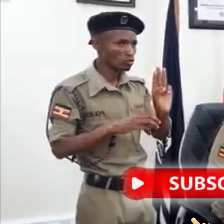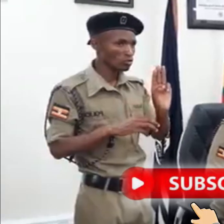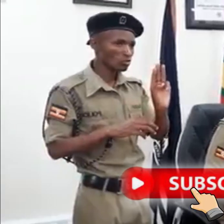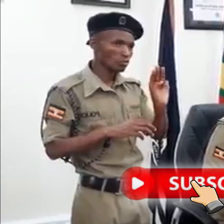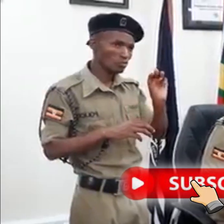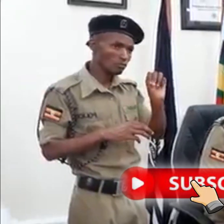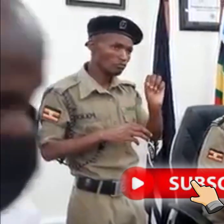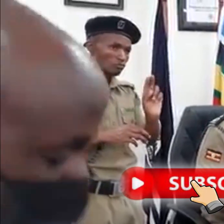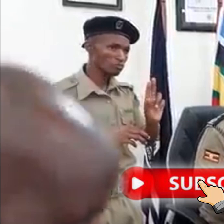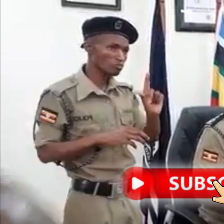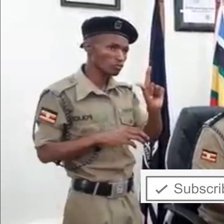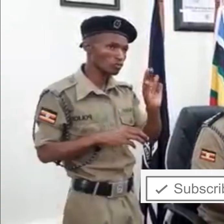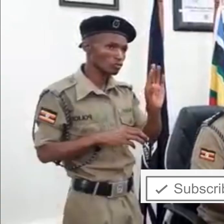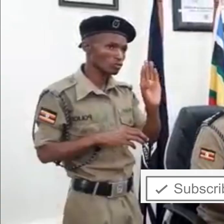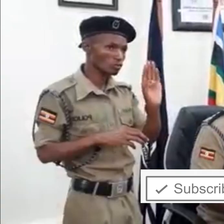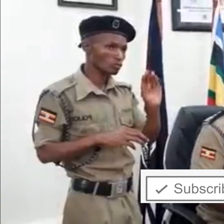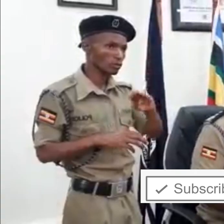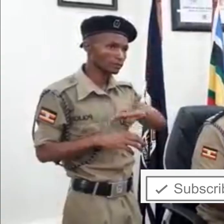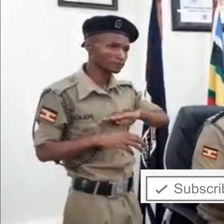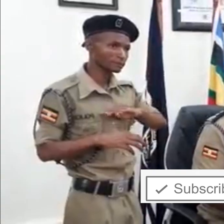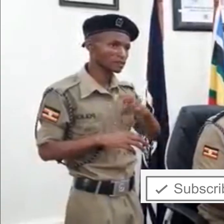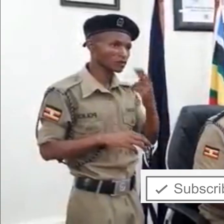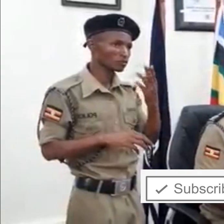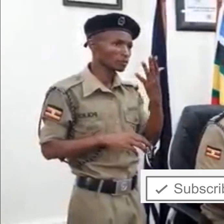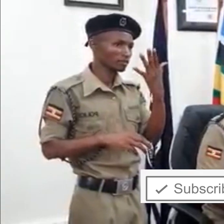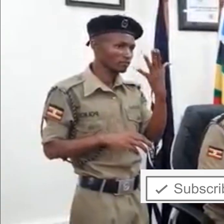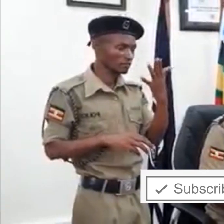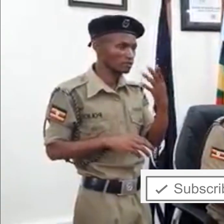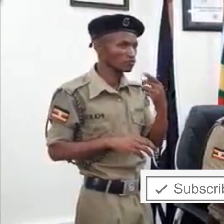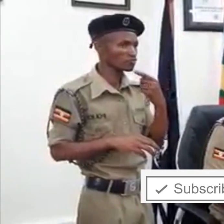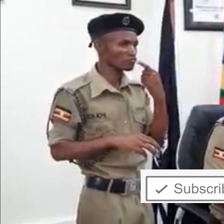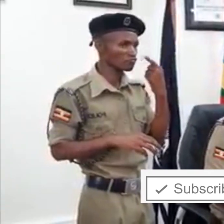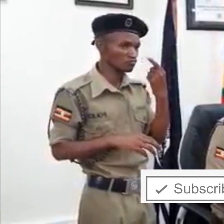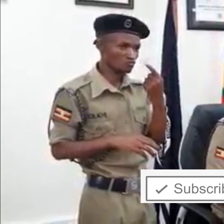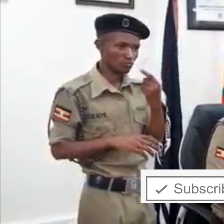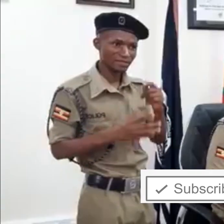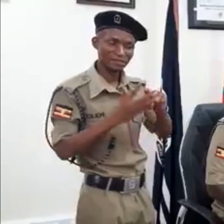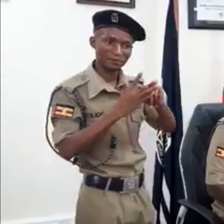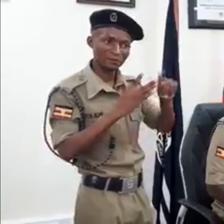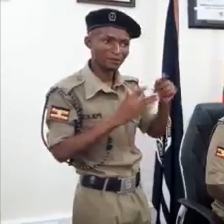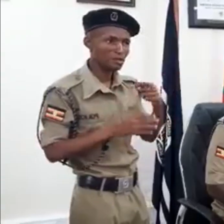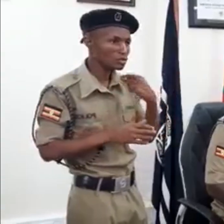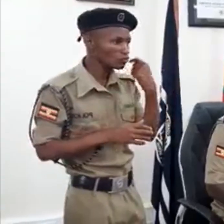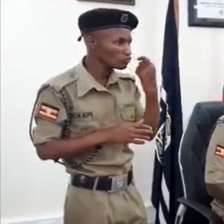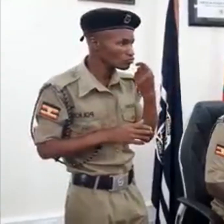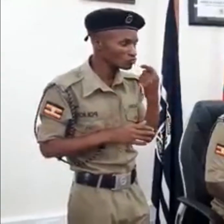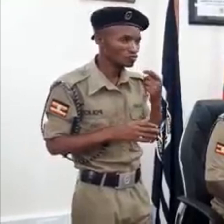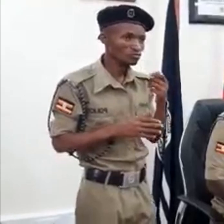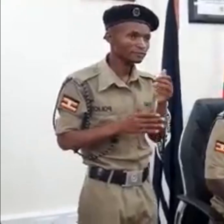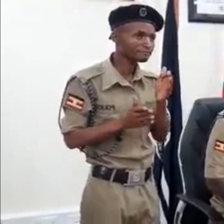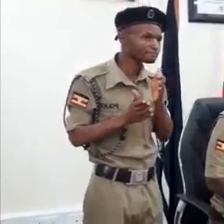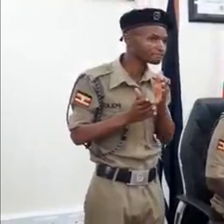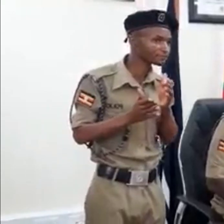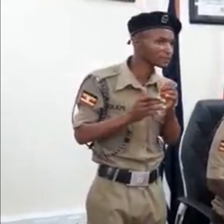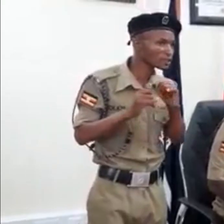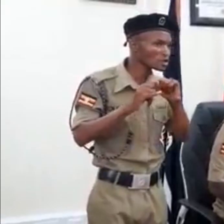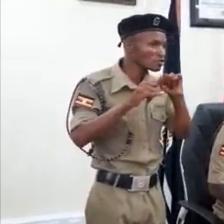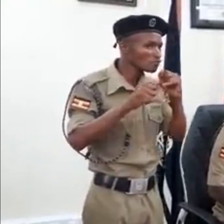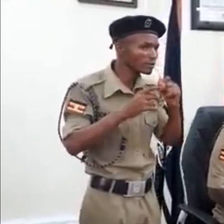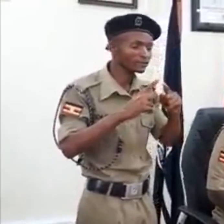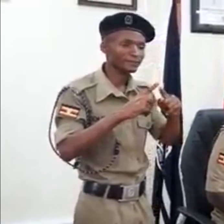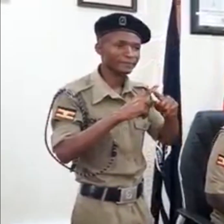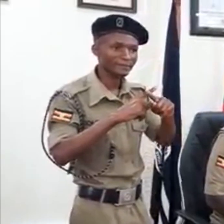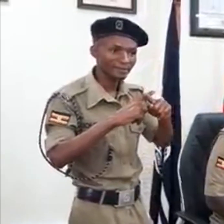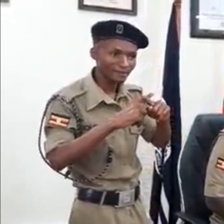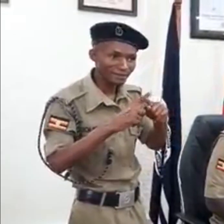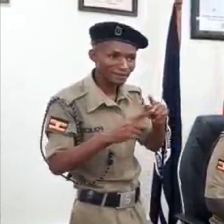Kasim, aged 25, who is on the run. He's the one who was behind the attempted murder of Nachanzi